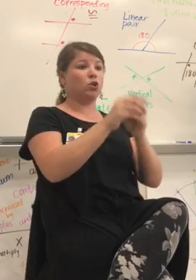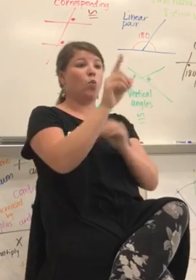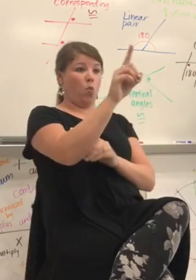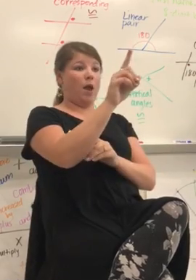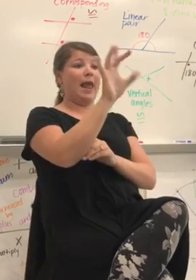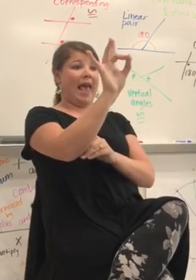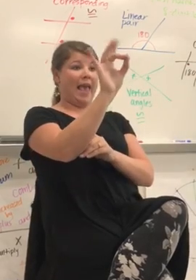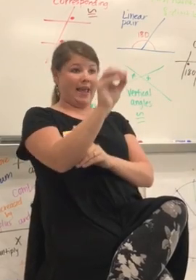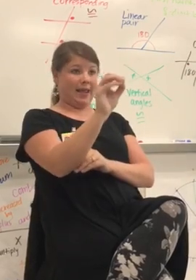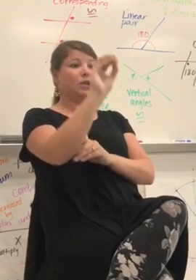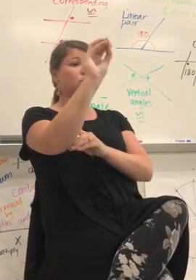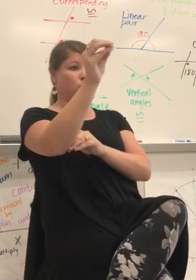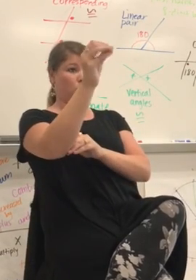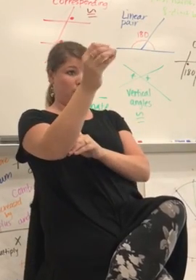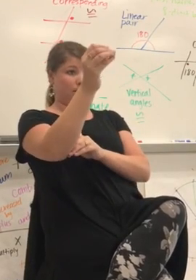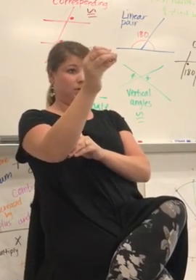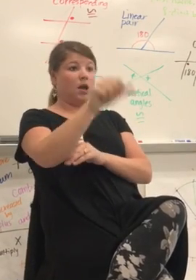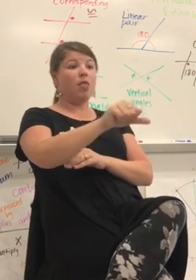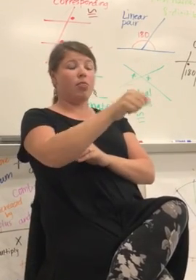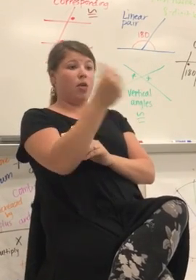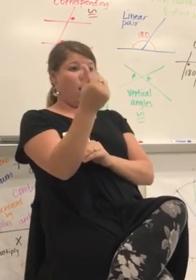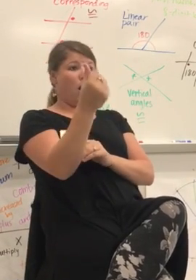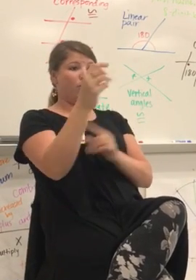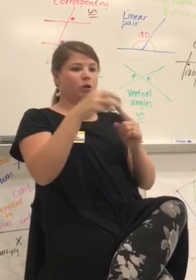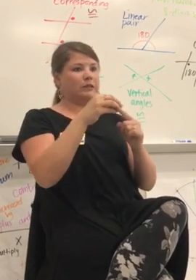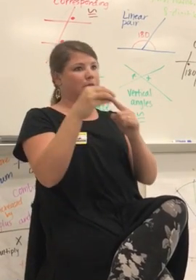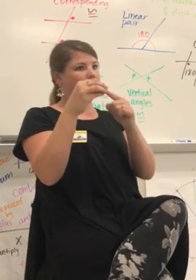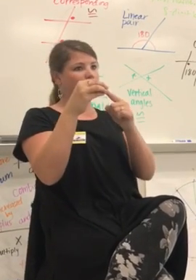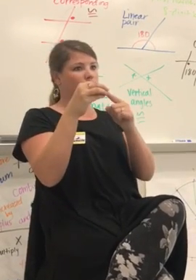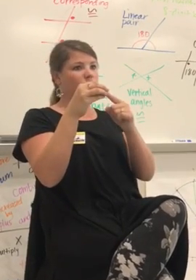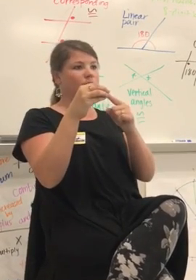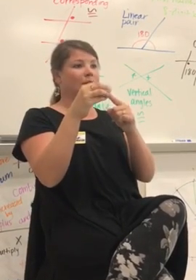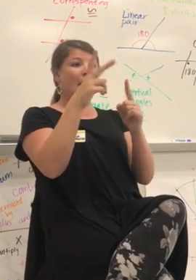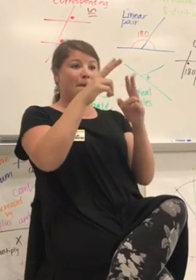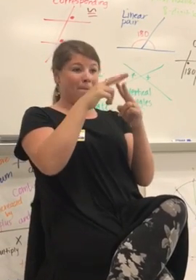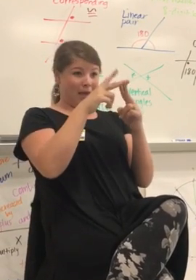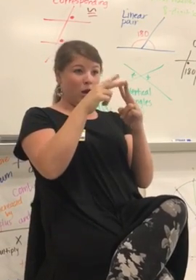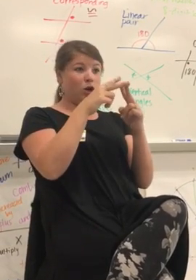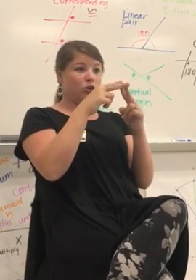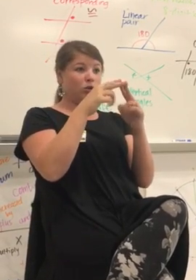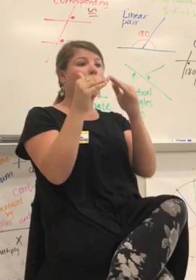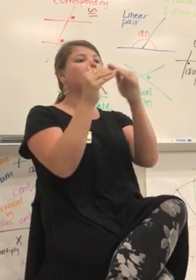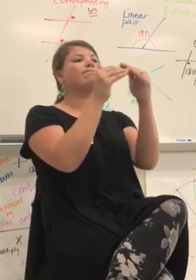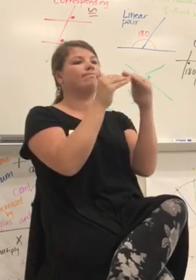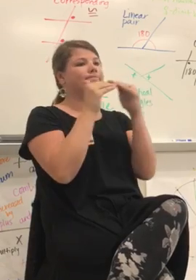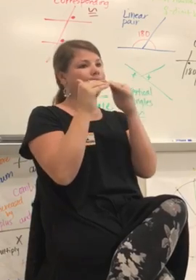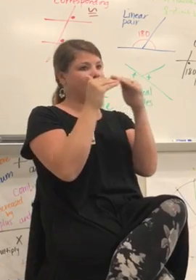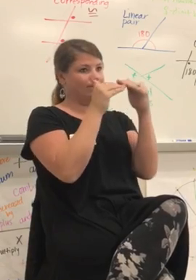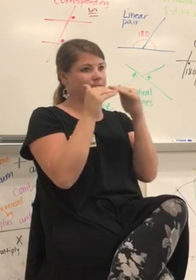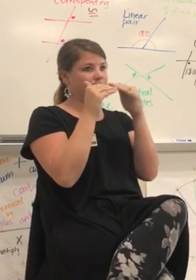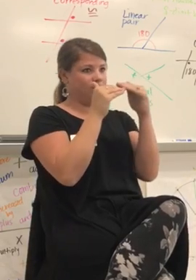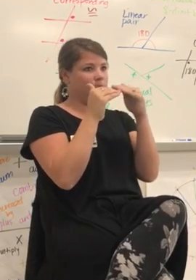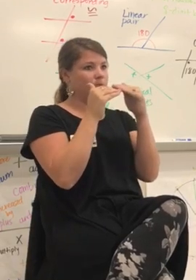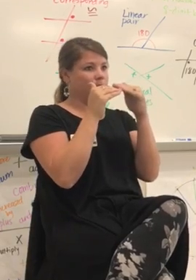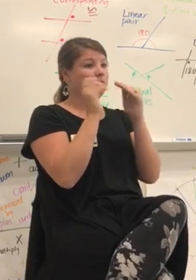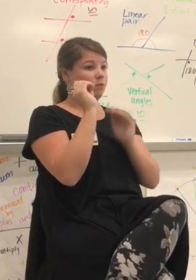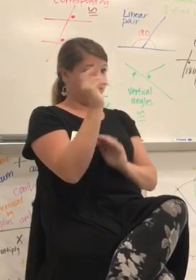other special pairs are congruent, which means they're equal to each other. Okay? So let's talk about, so the kid in